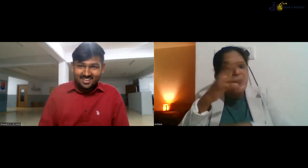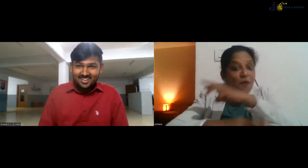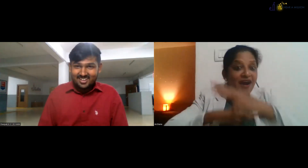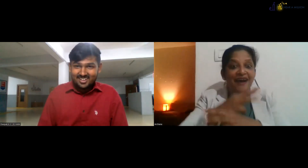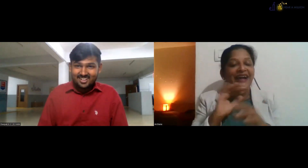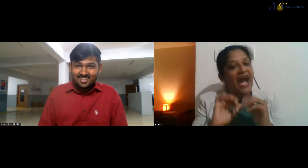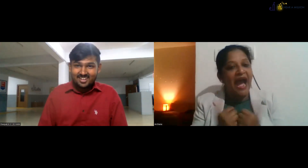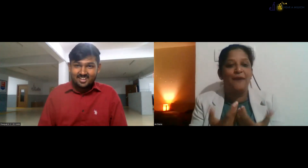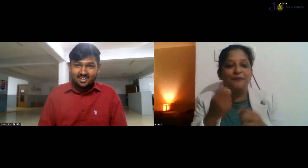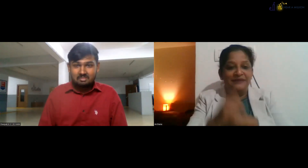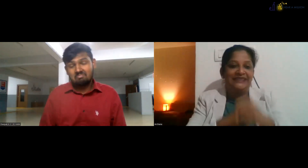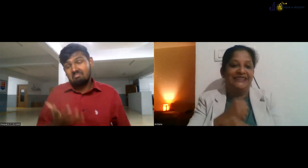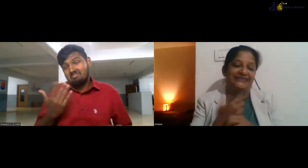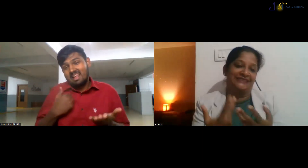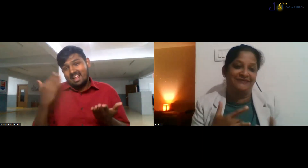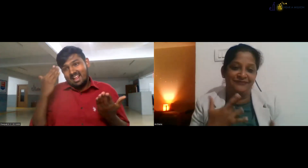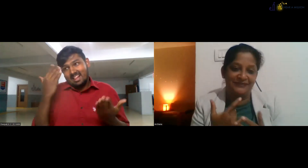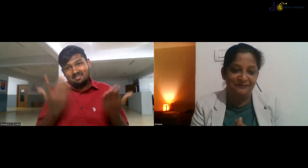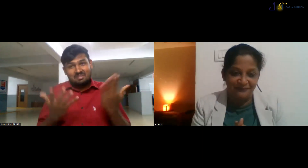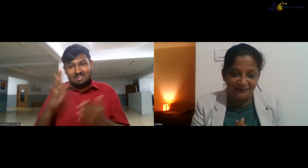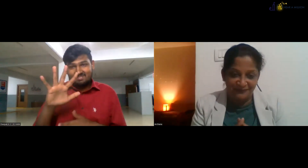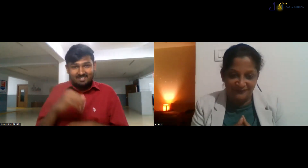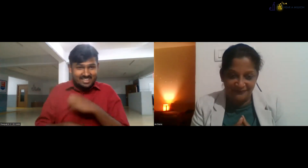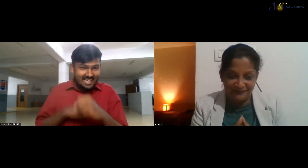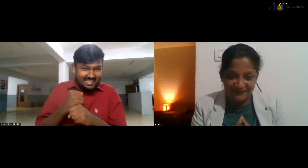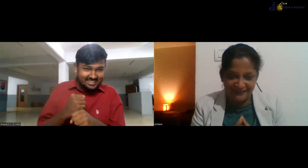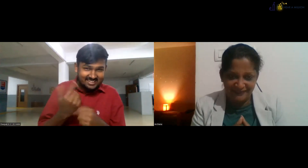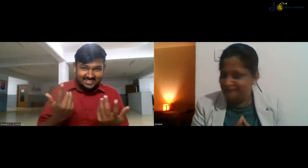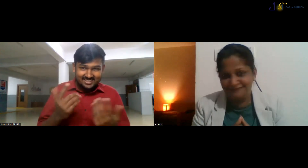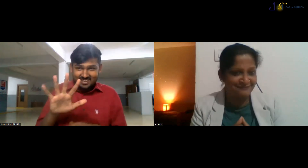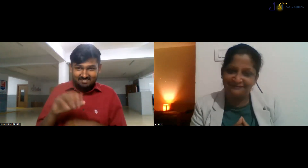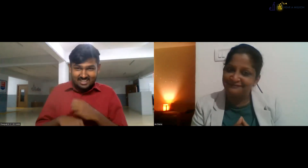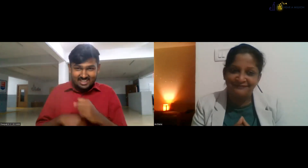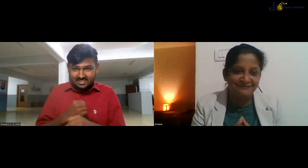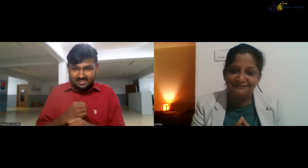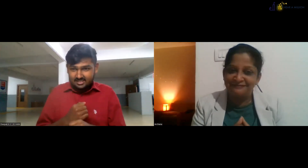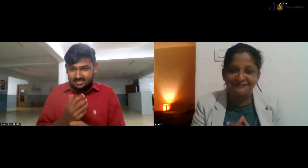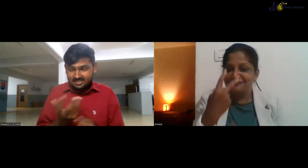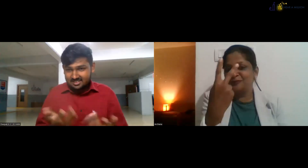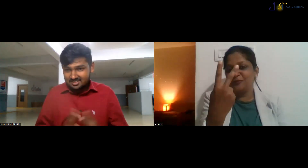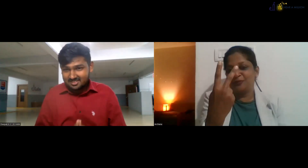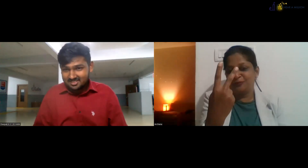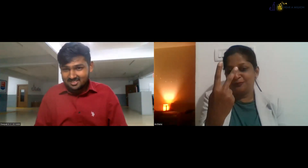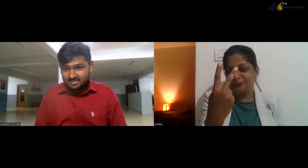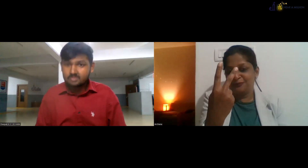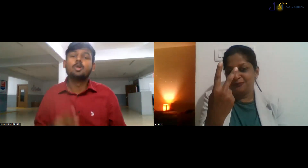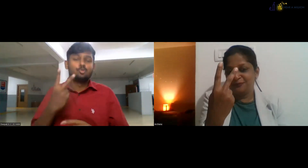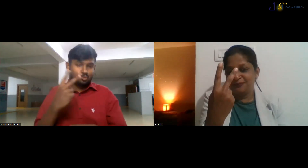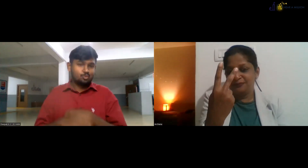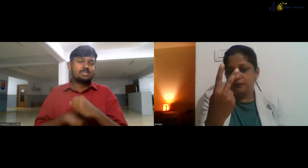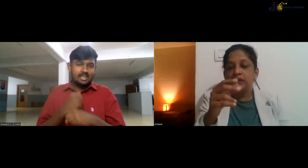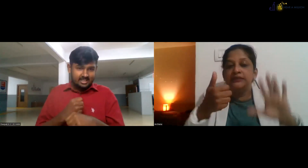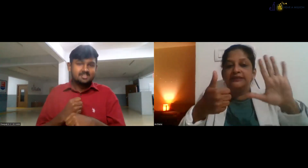You can decide yourself. Yes, do you think, how much years it will take? Maybe 5 years?